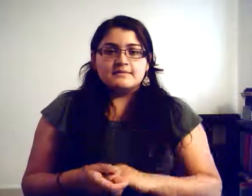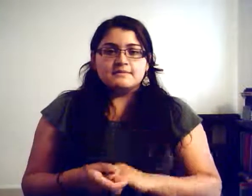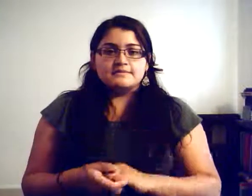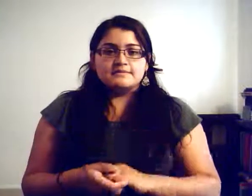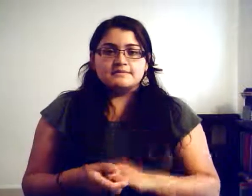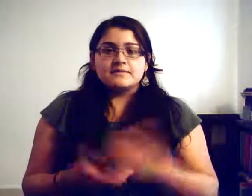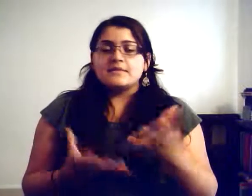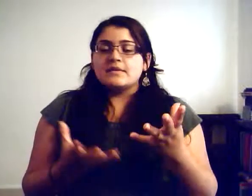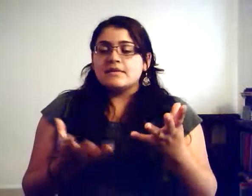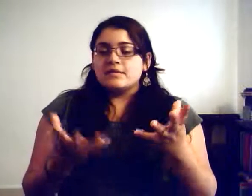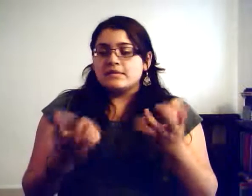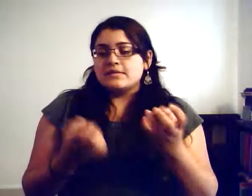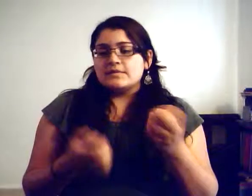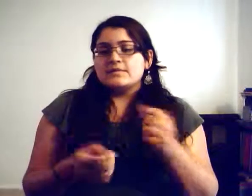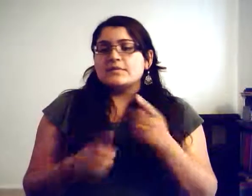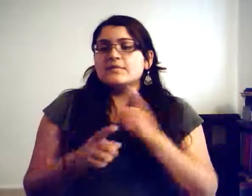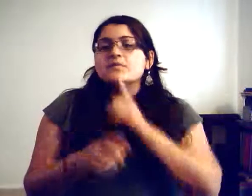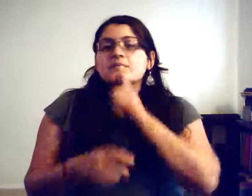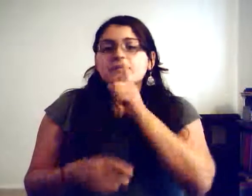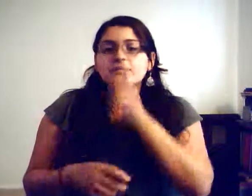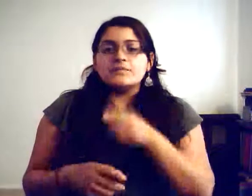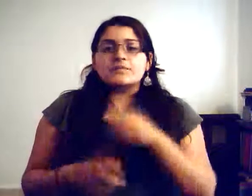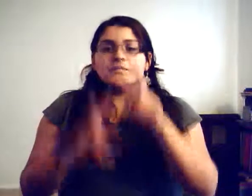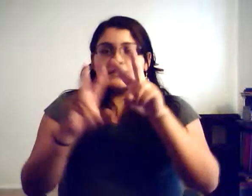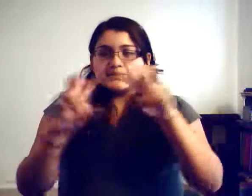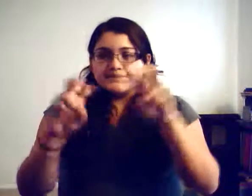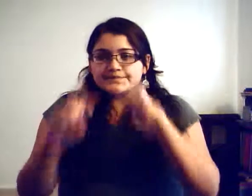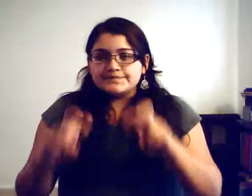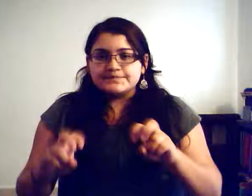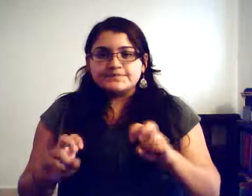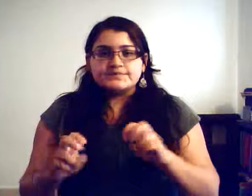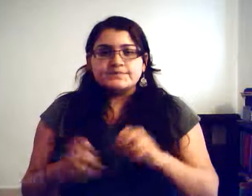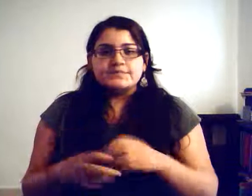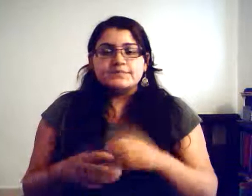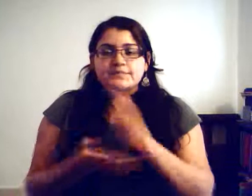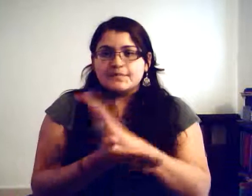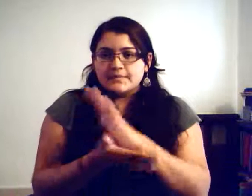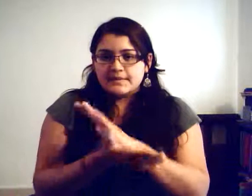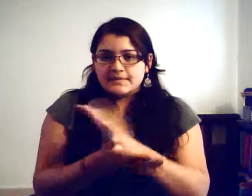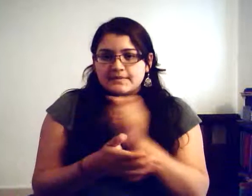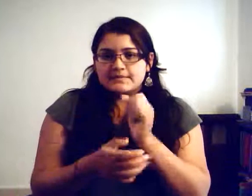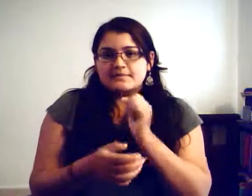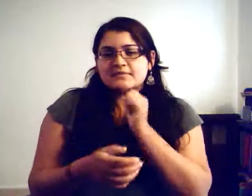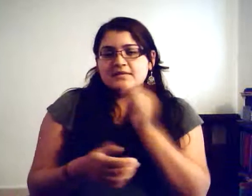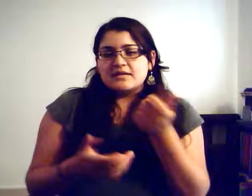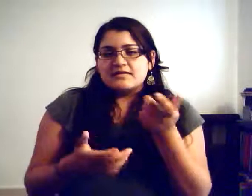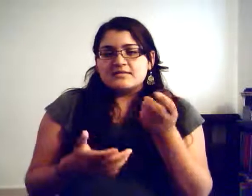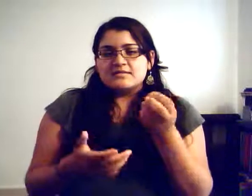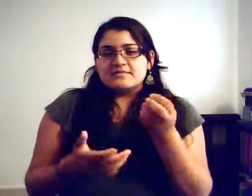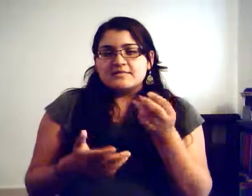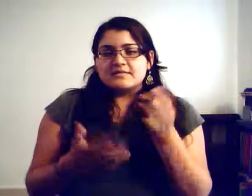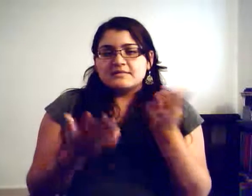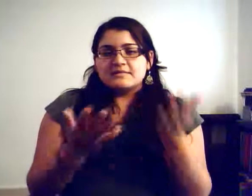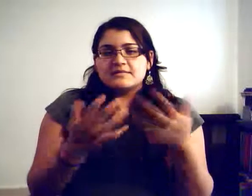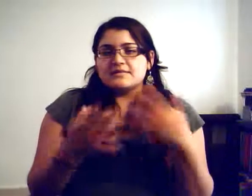project. So they look at these titles and main ideas, and then they go off and start their own research project.